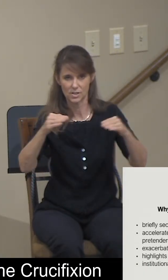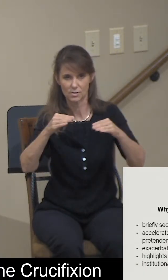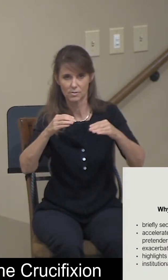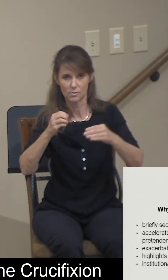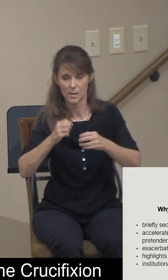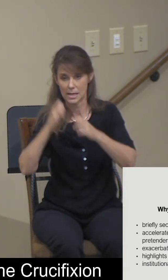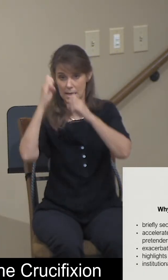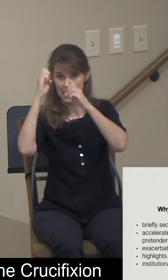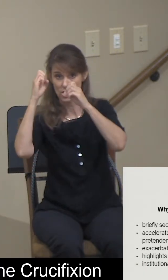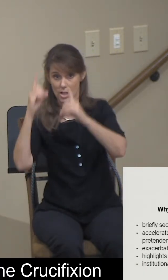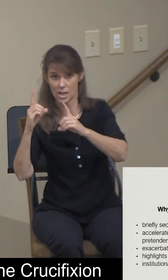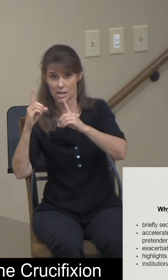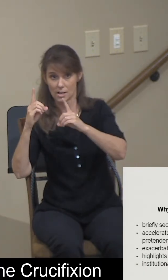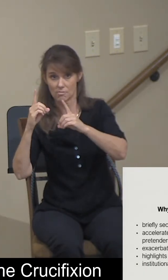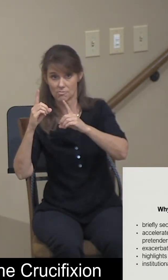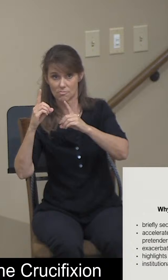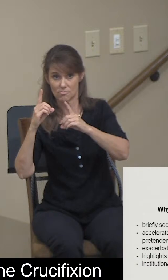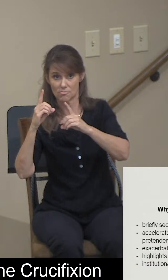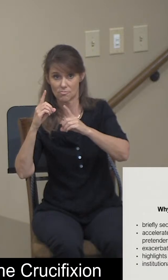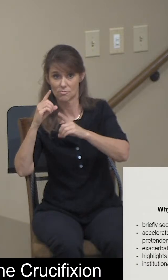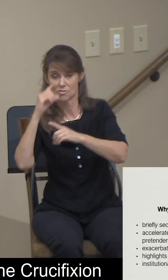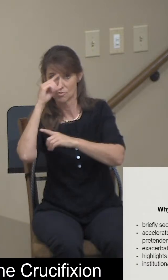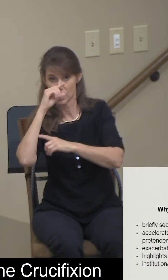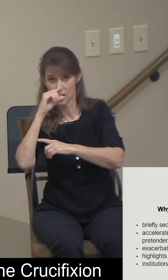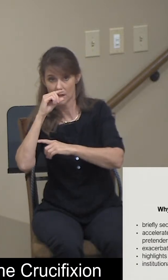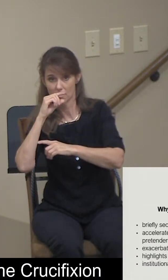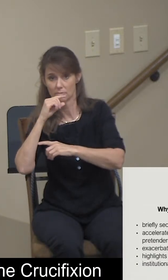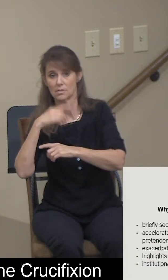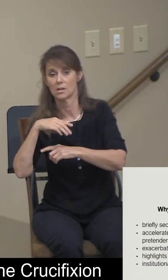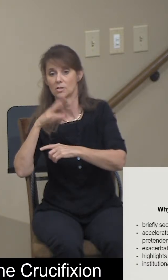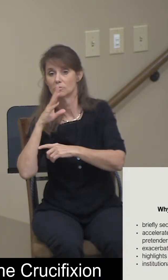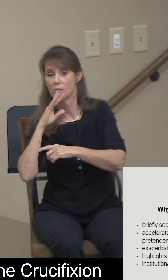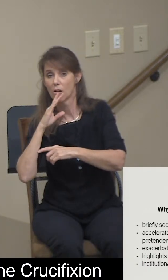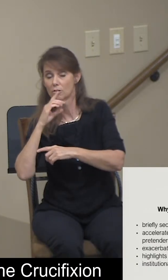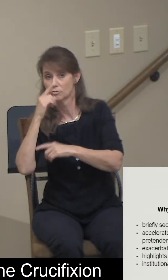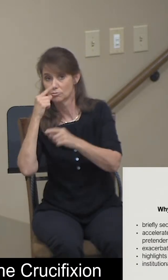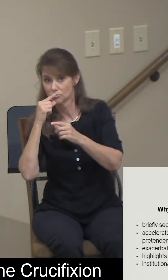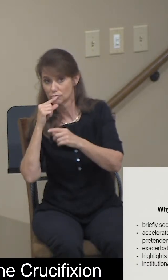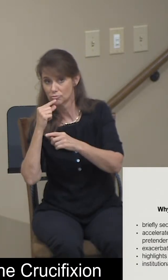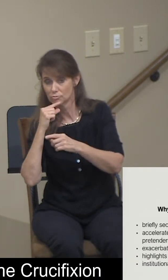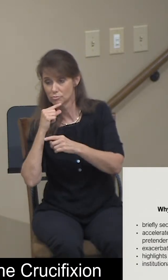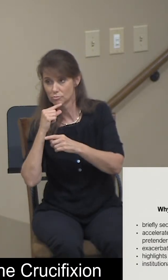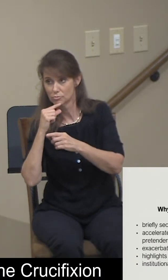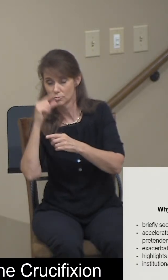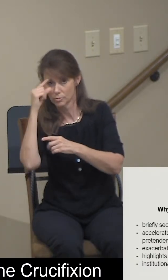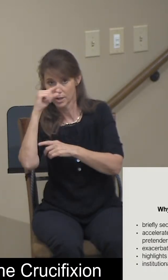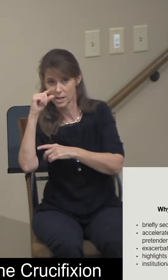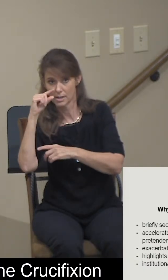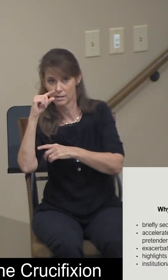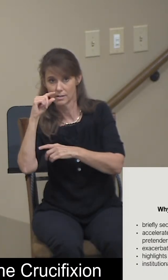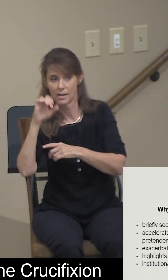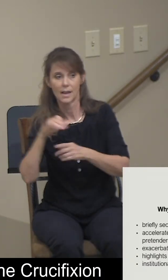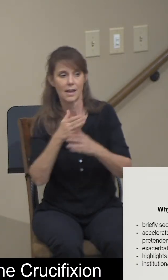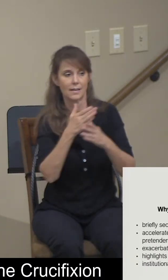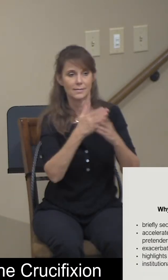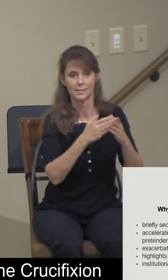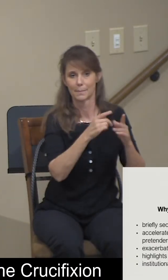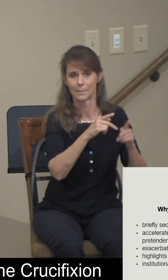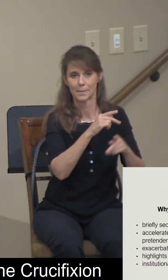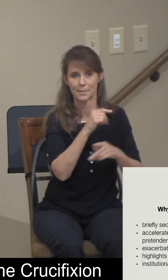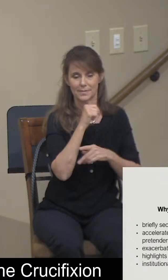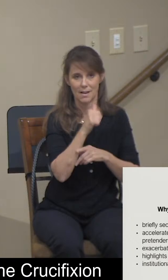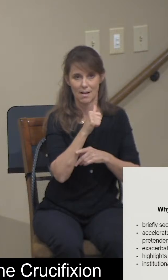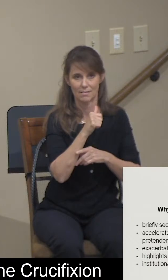who are educated in Greek, those who speak Greek, those who are part of the upper classes, and those who do not. And then, of course,